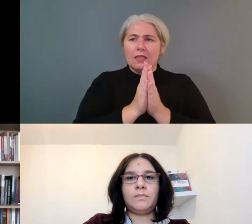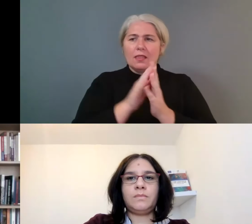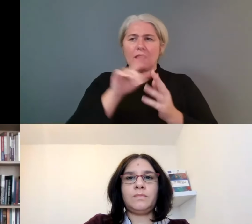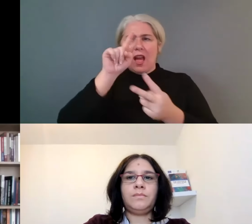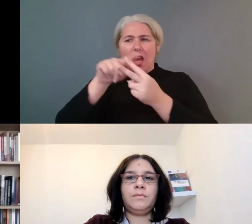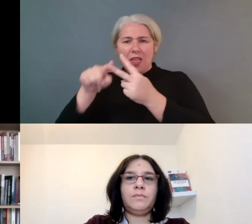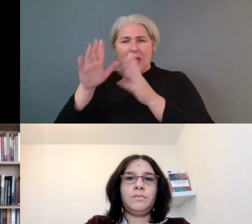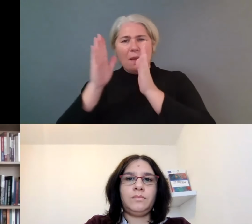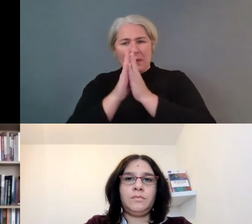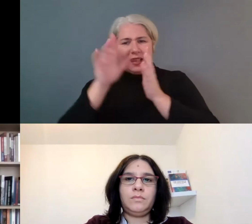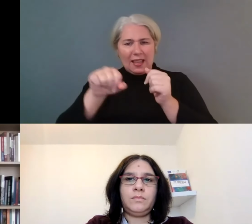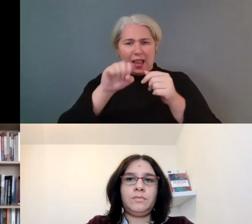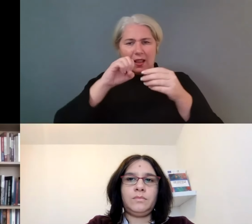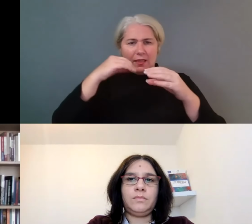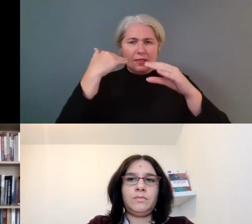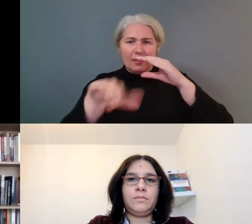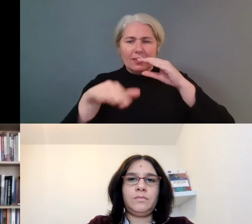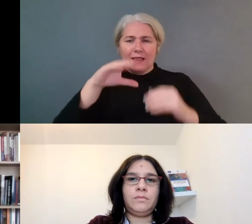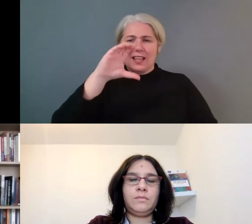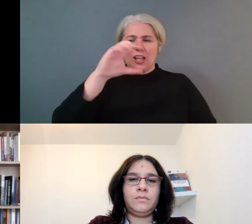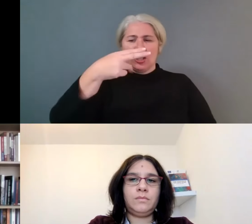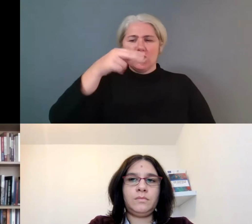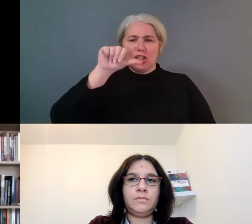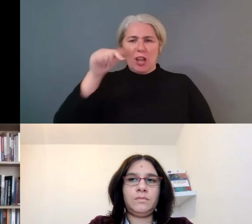in the chat box, probably is more accessible for everyone.